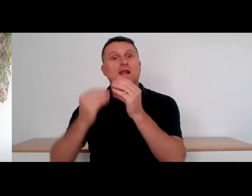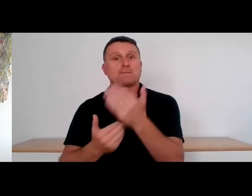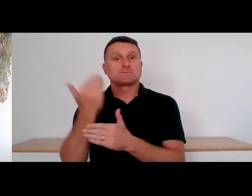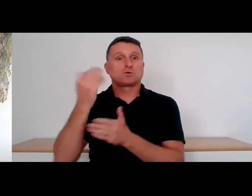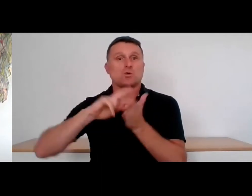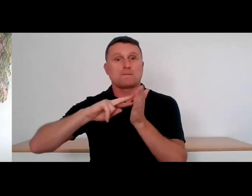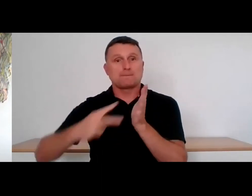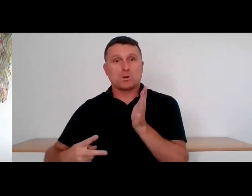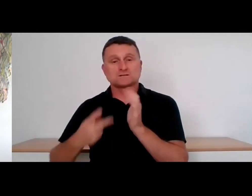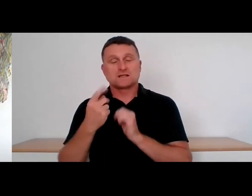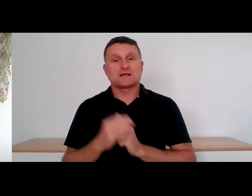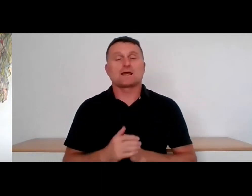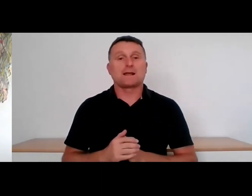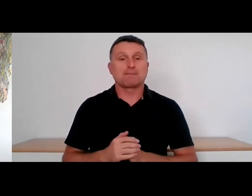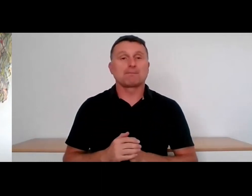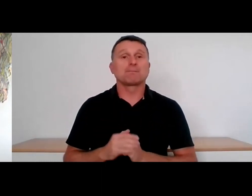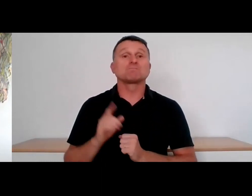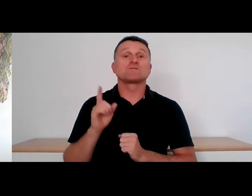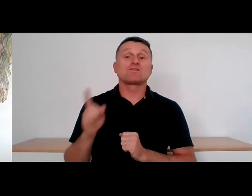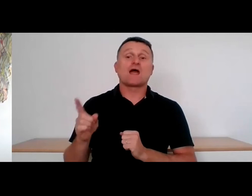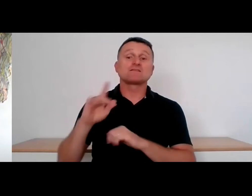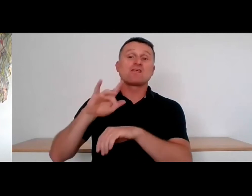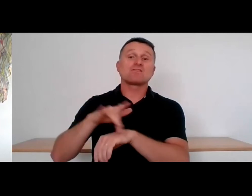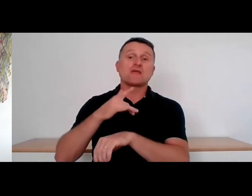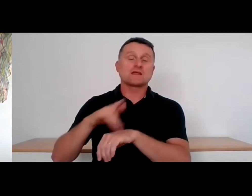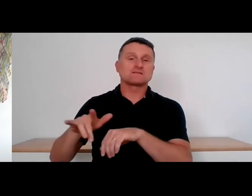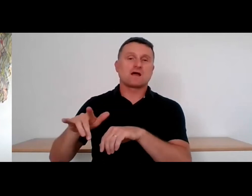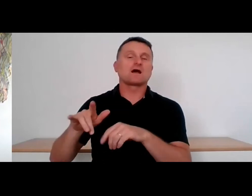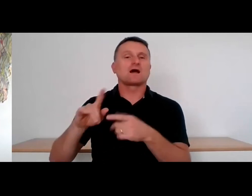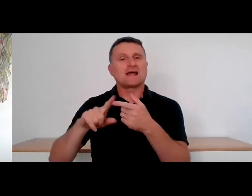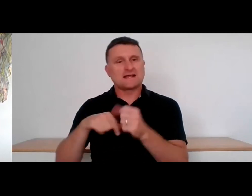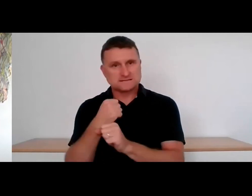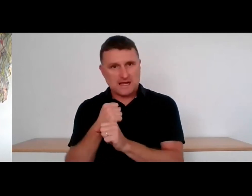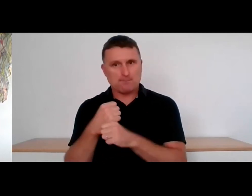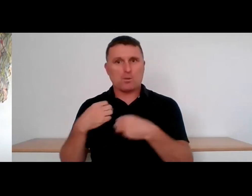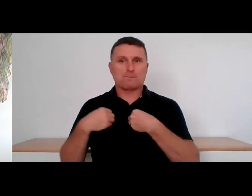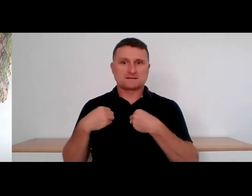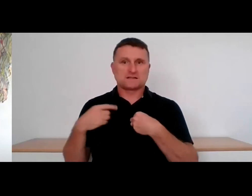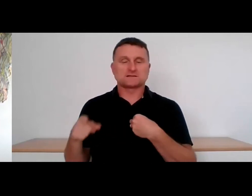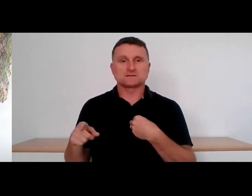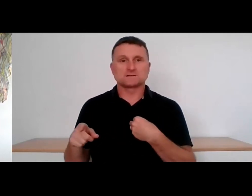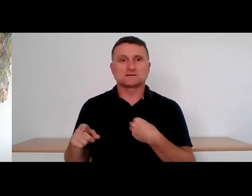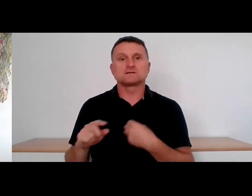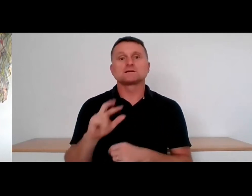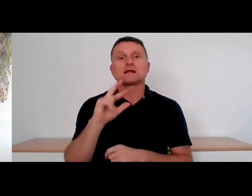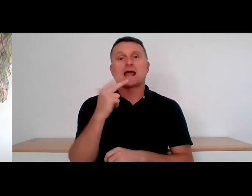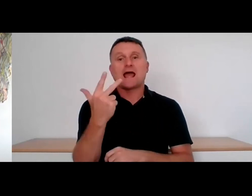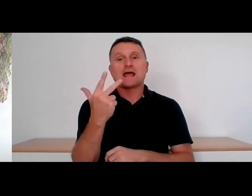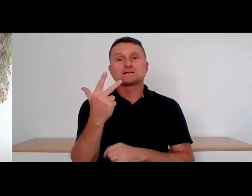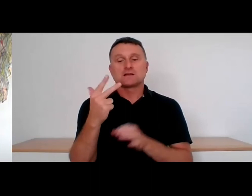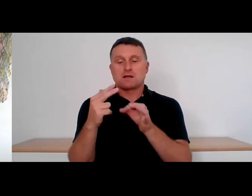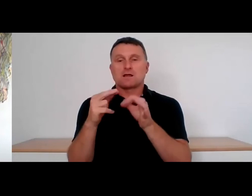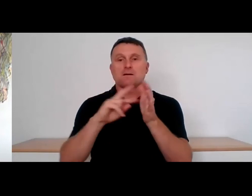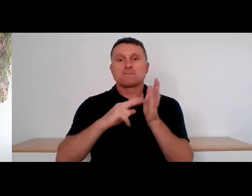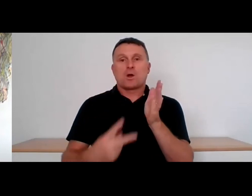Using our made-up Rope Line Theatre Inc. example, 8 policy options were